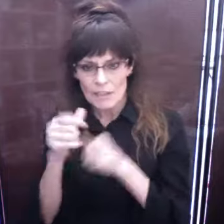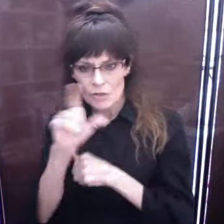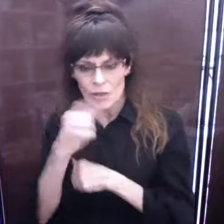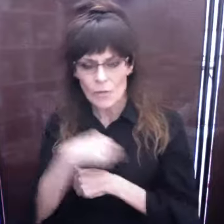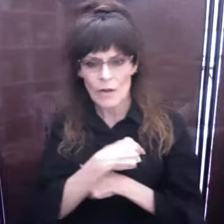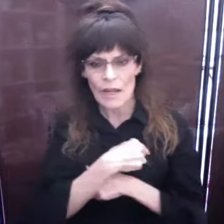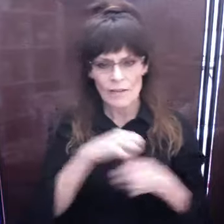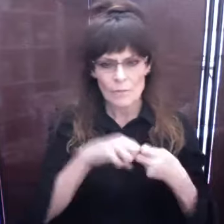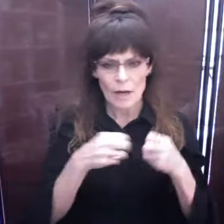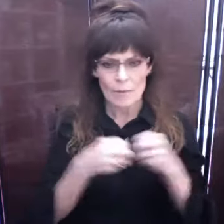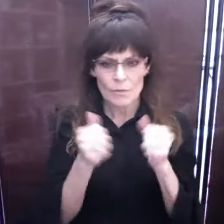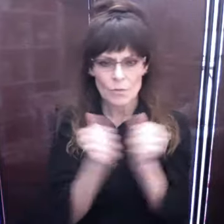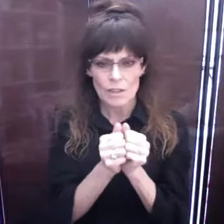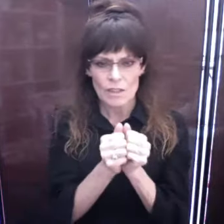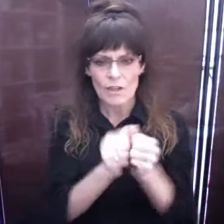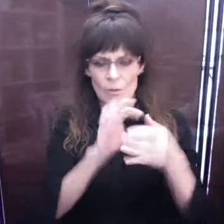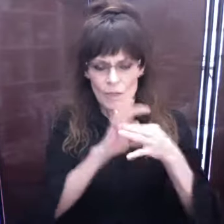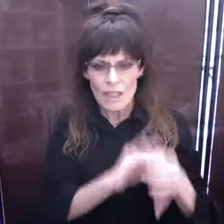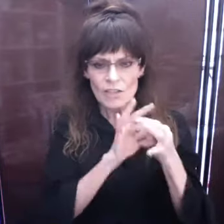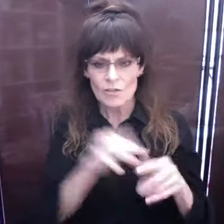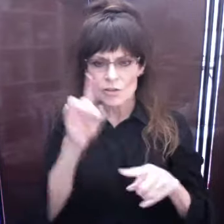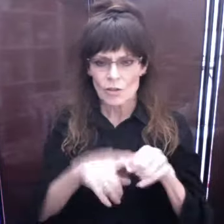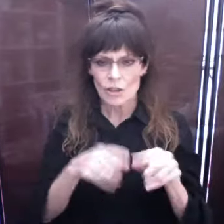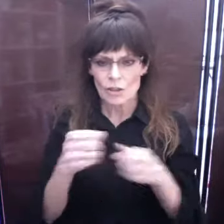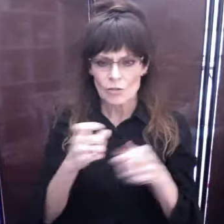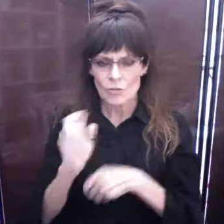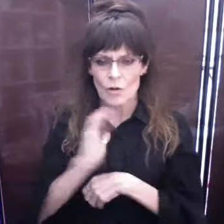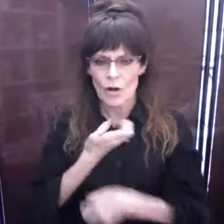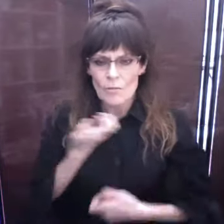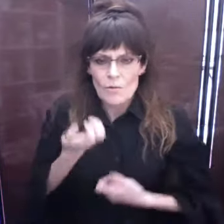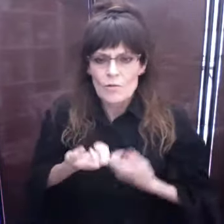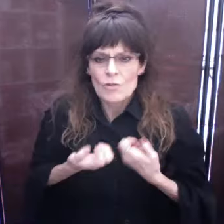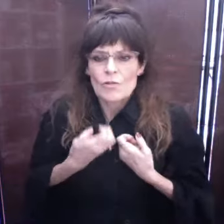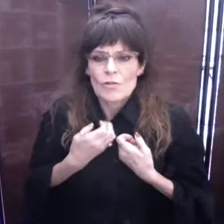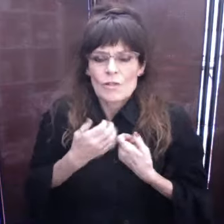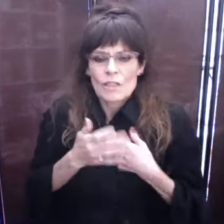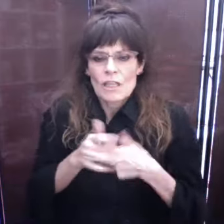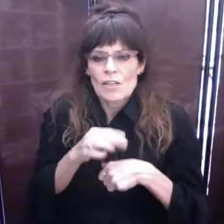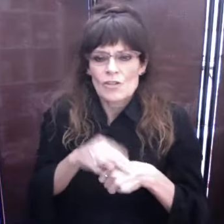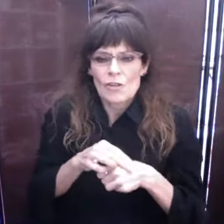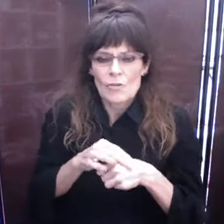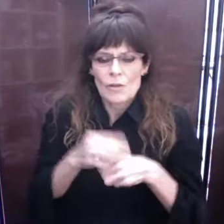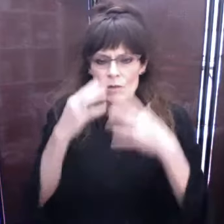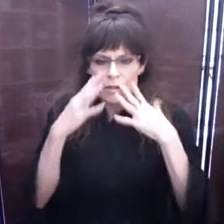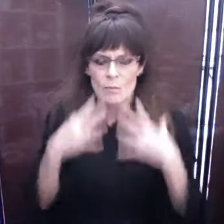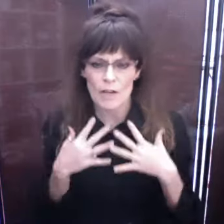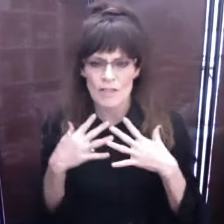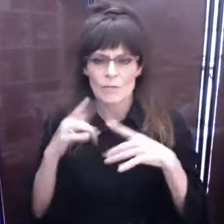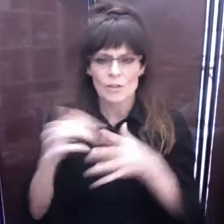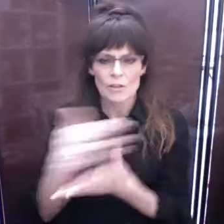personal relationships. We couldn't control our emotional nature. We were prey to misery and depression. We couldn't make a living. We had a feeling of uselessness and we were full